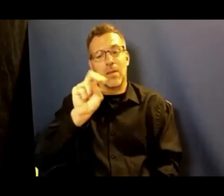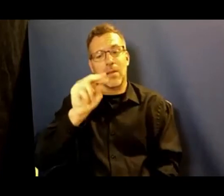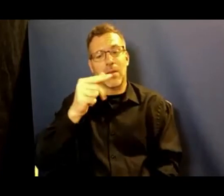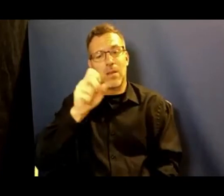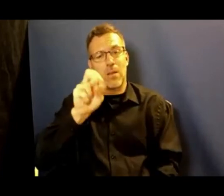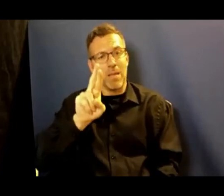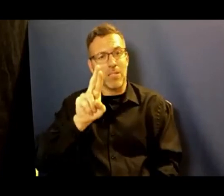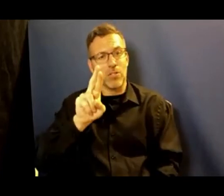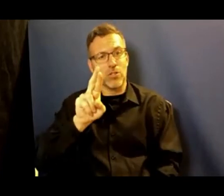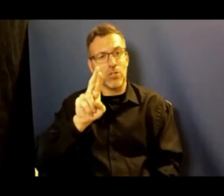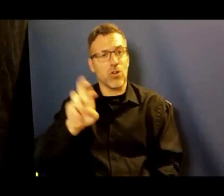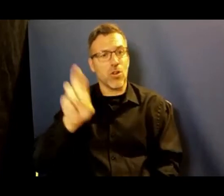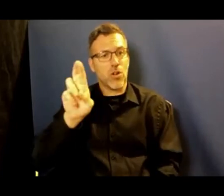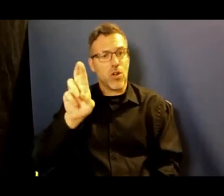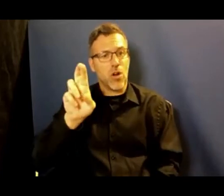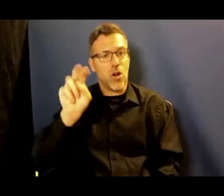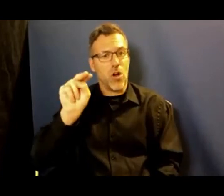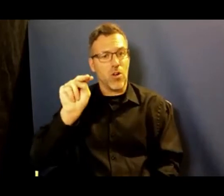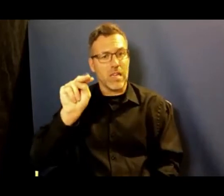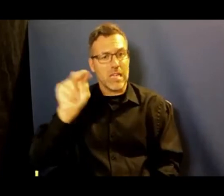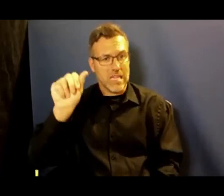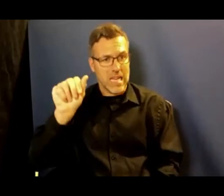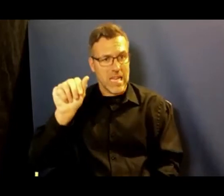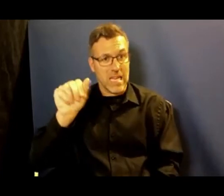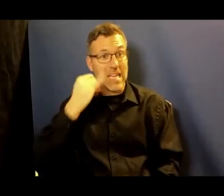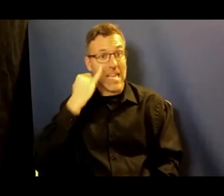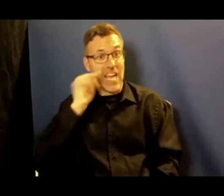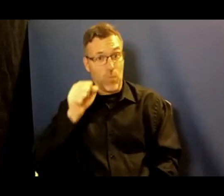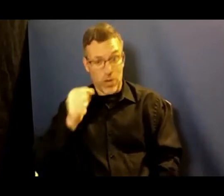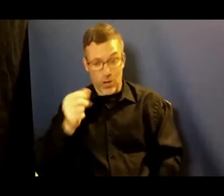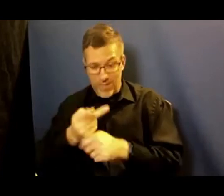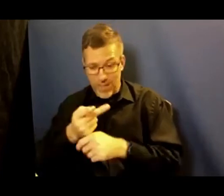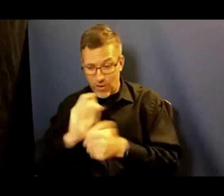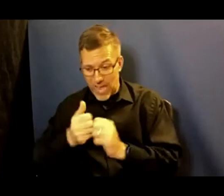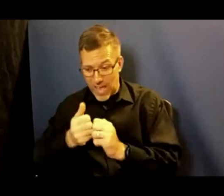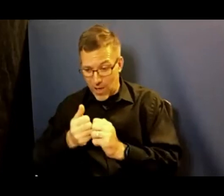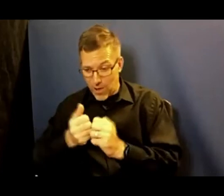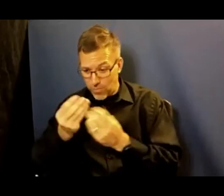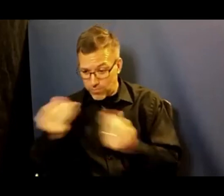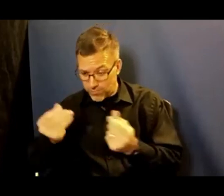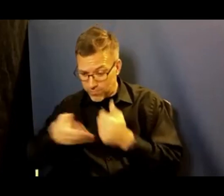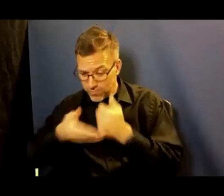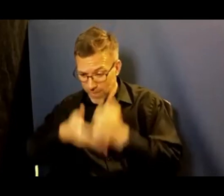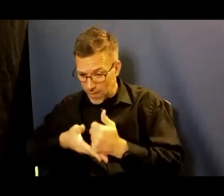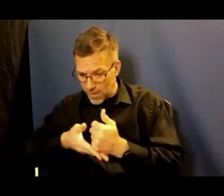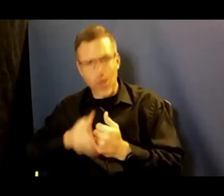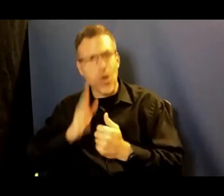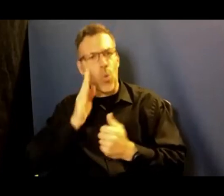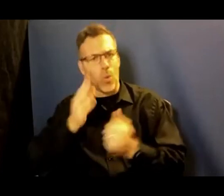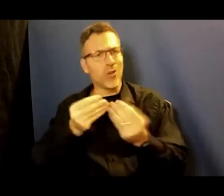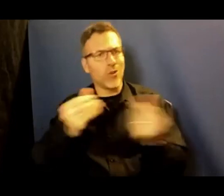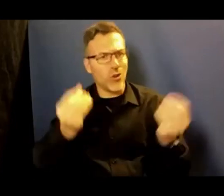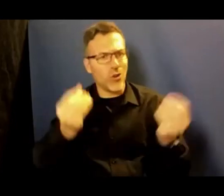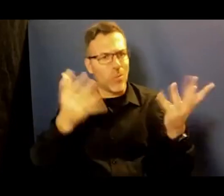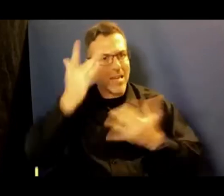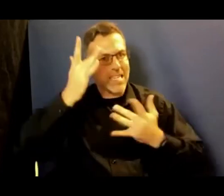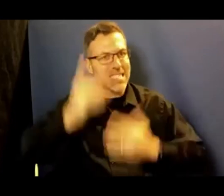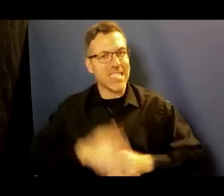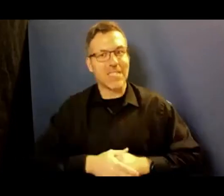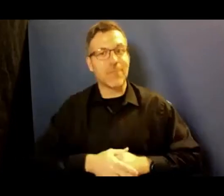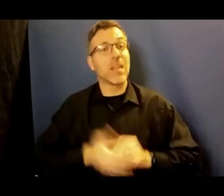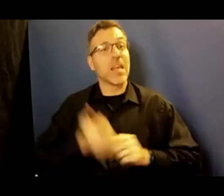Messenger RNA is what the vaccines, the Pfizer and the Moderna are made out of. We all make messenger